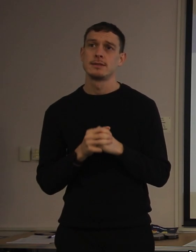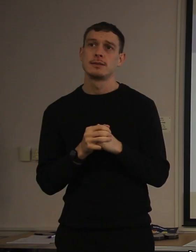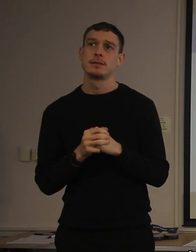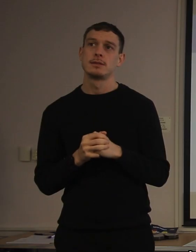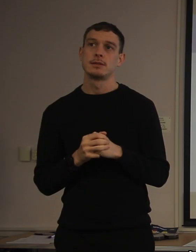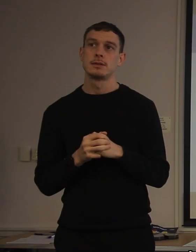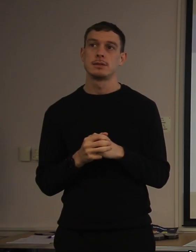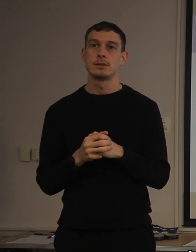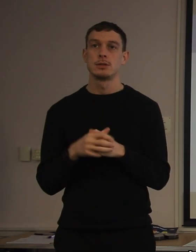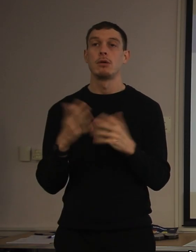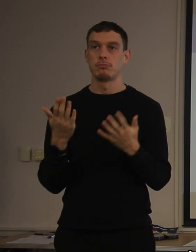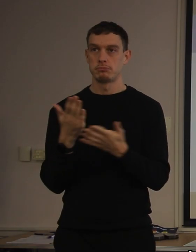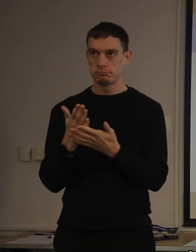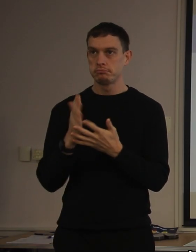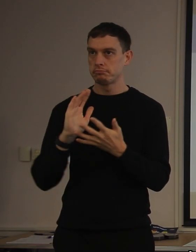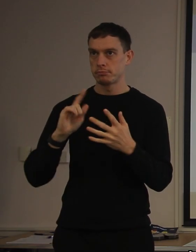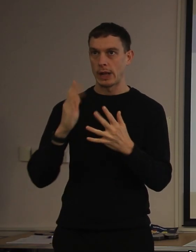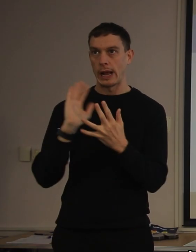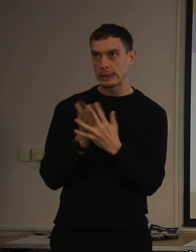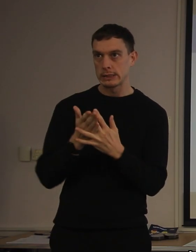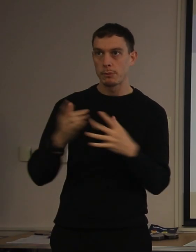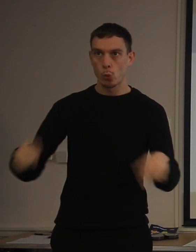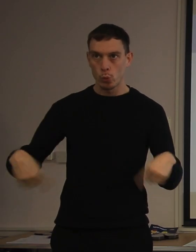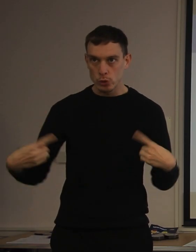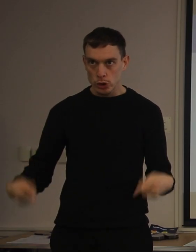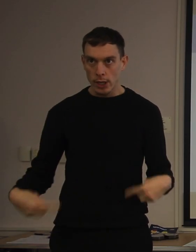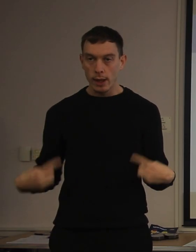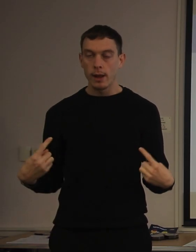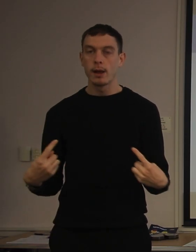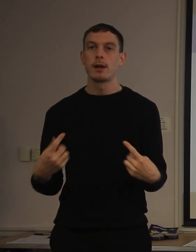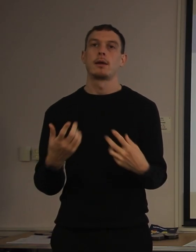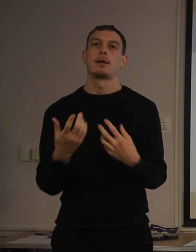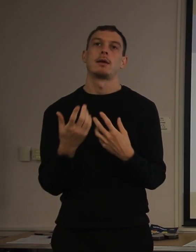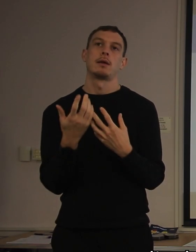We are wheelchair accessible, and we have